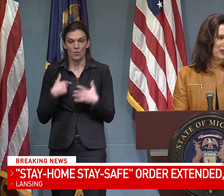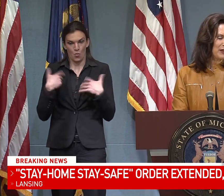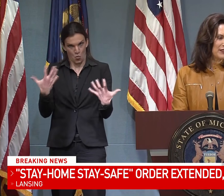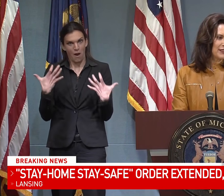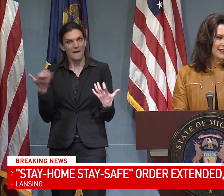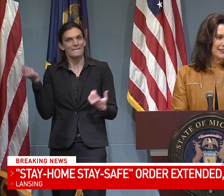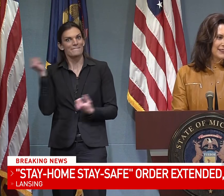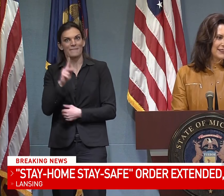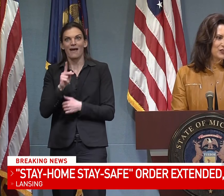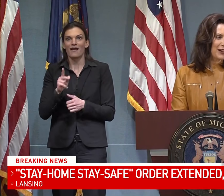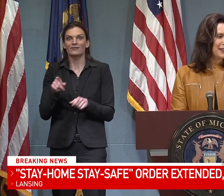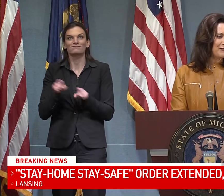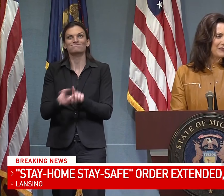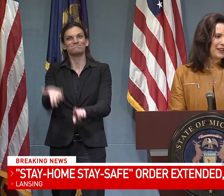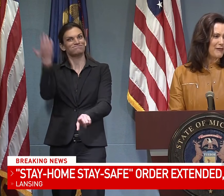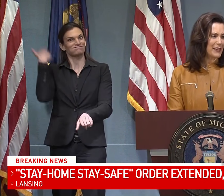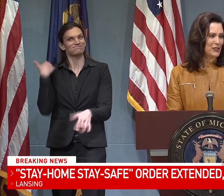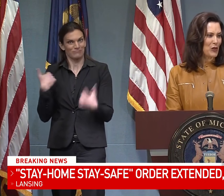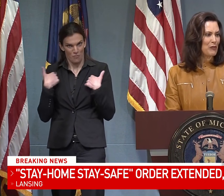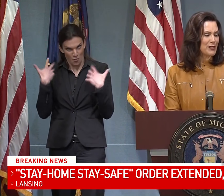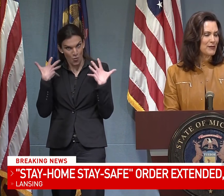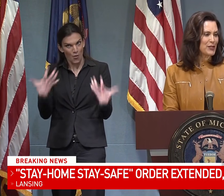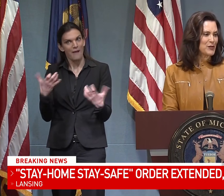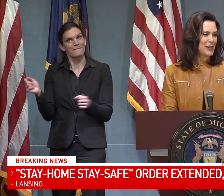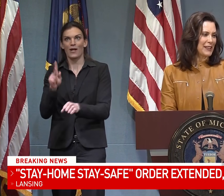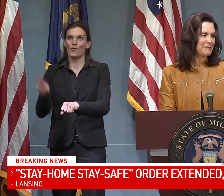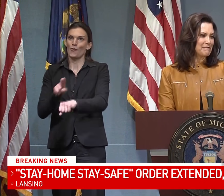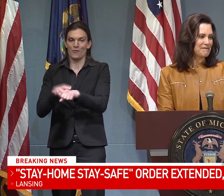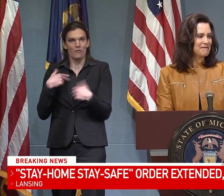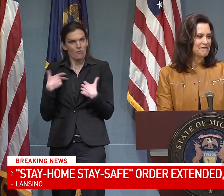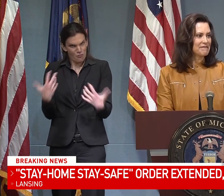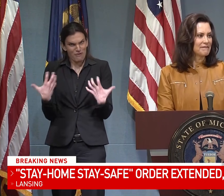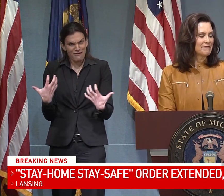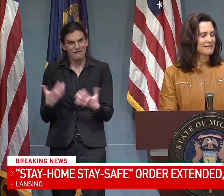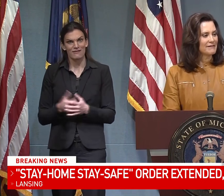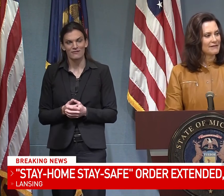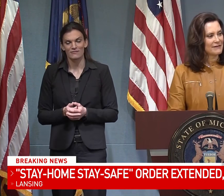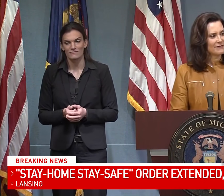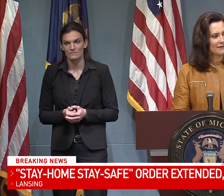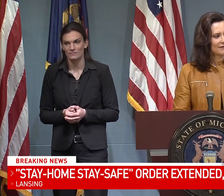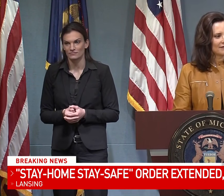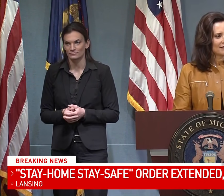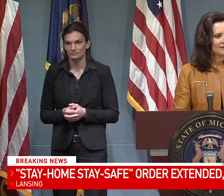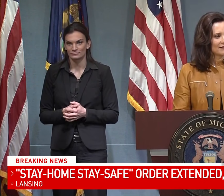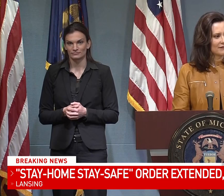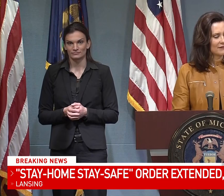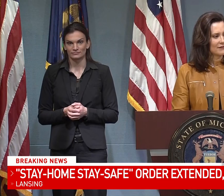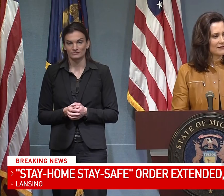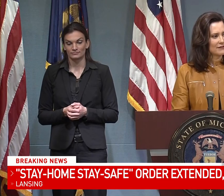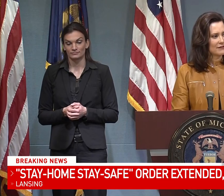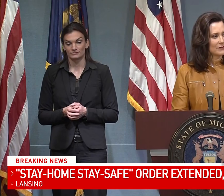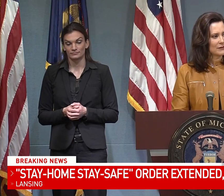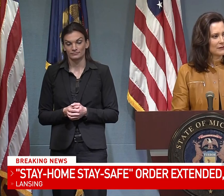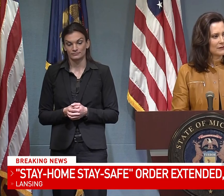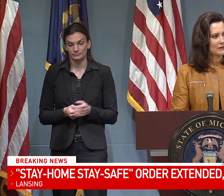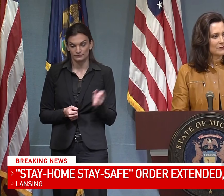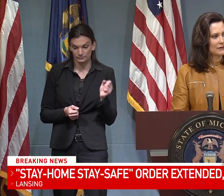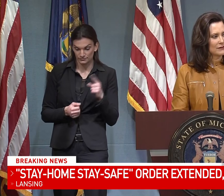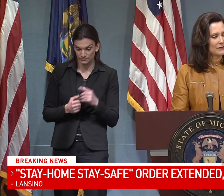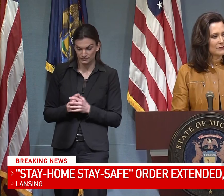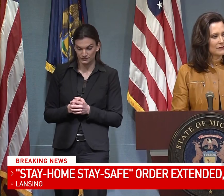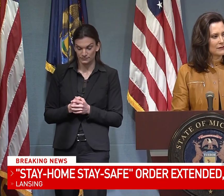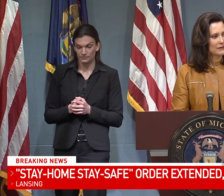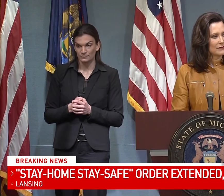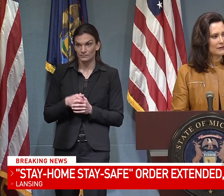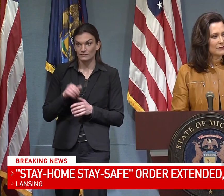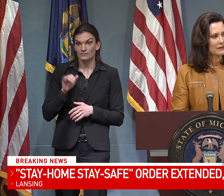of our economy and try to get life back to normal as much as we can. Governor, where do things stand with the